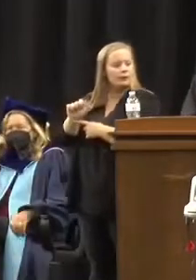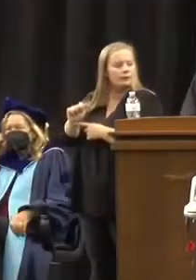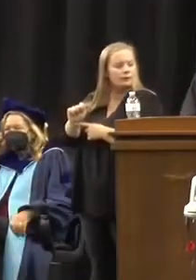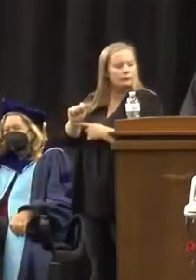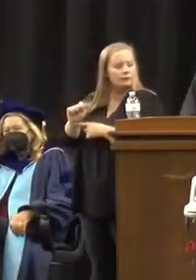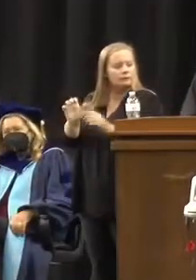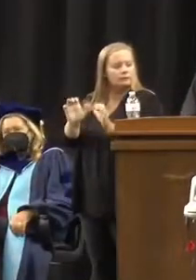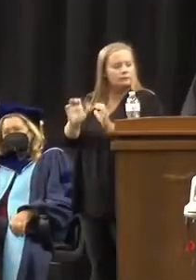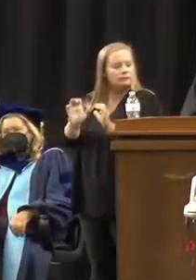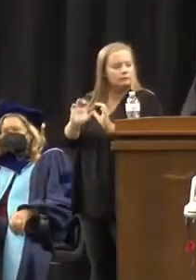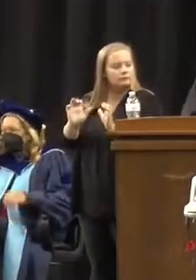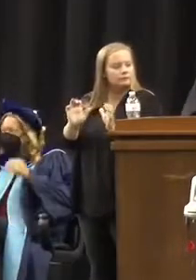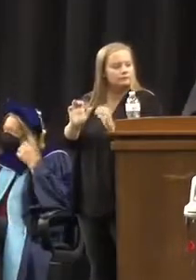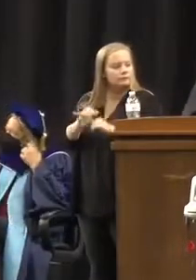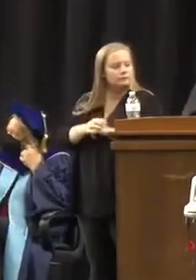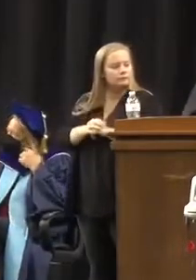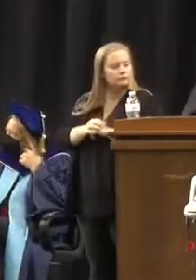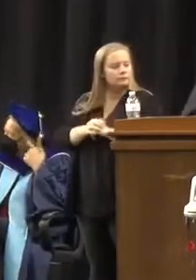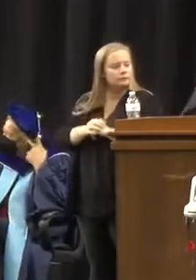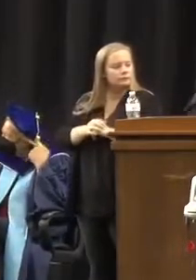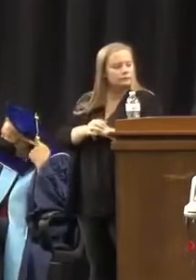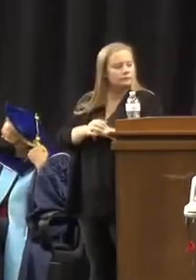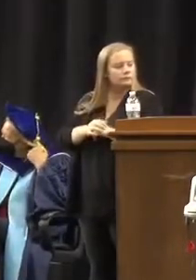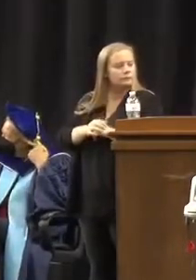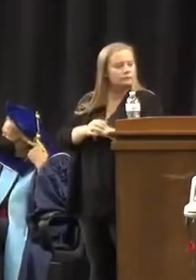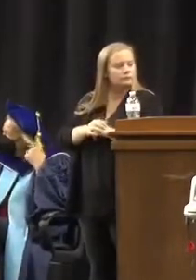certificate in dental assisting.